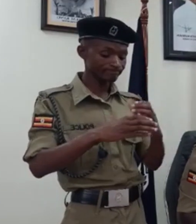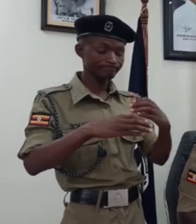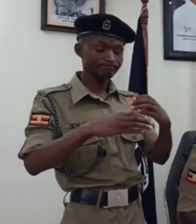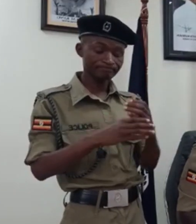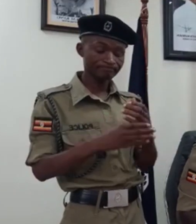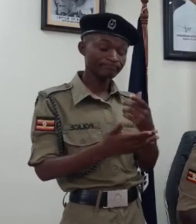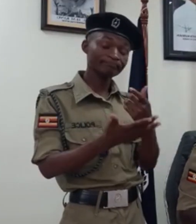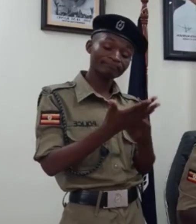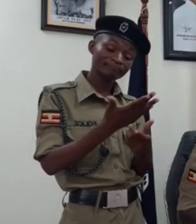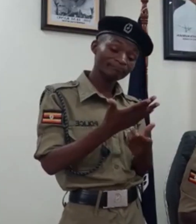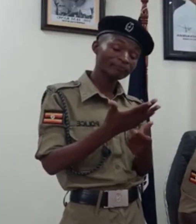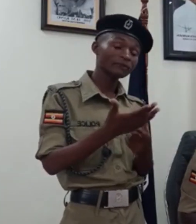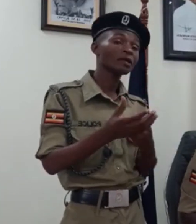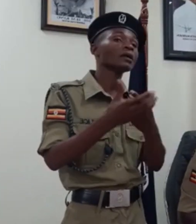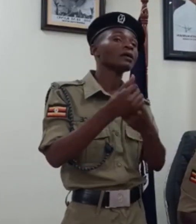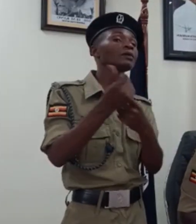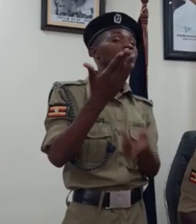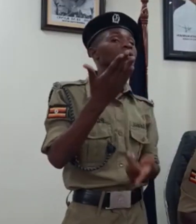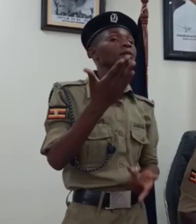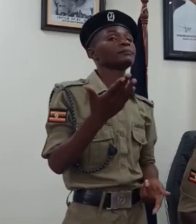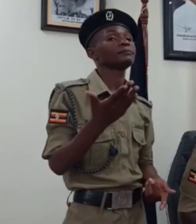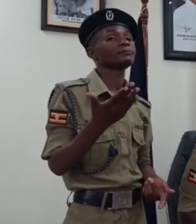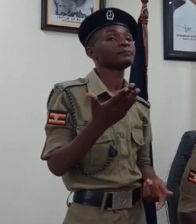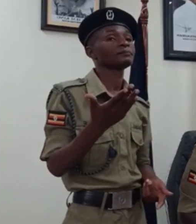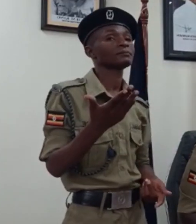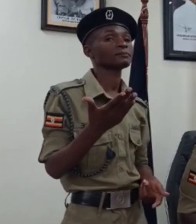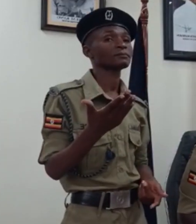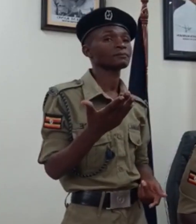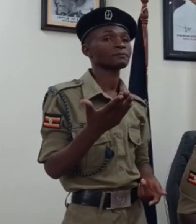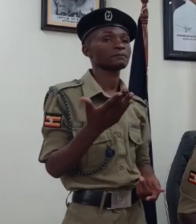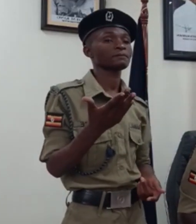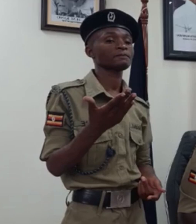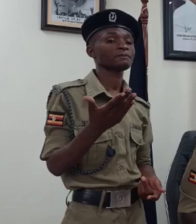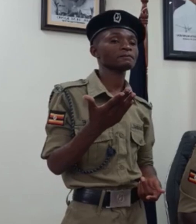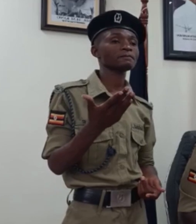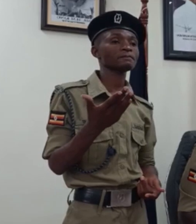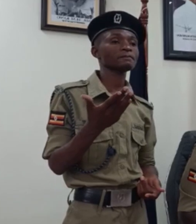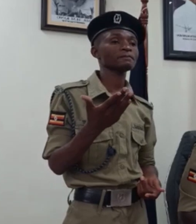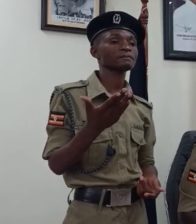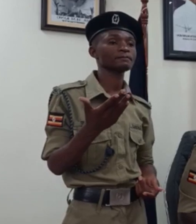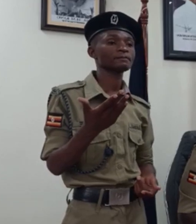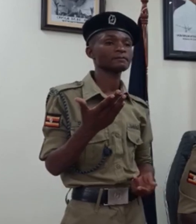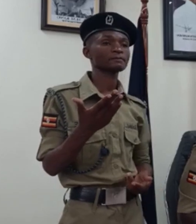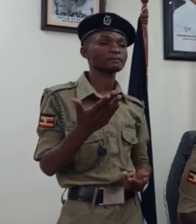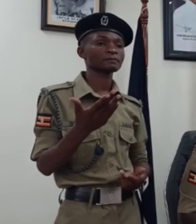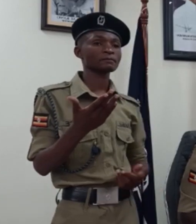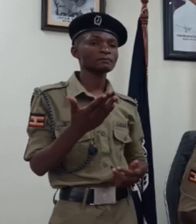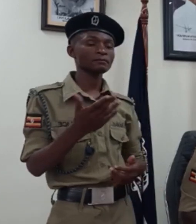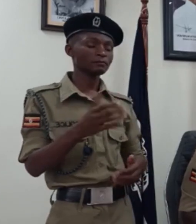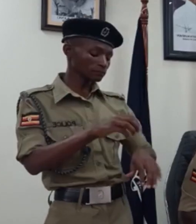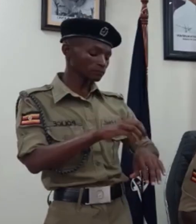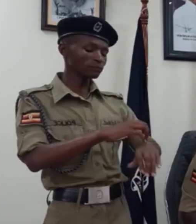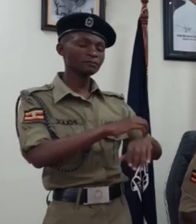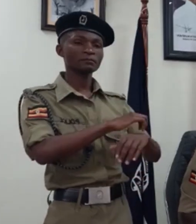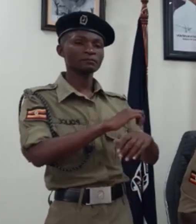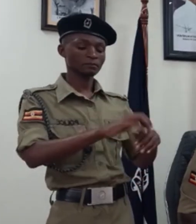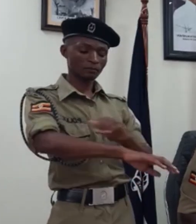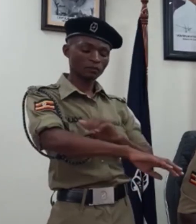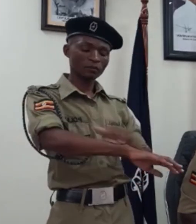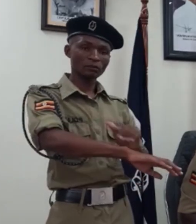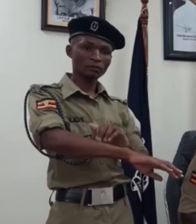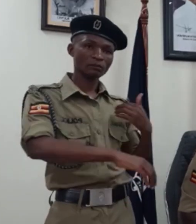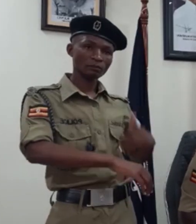yafiiridde awo mu makaage. mukwekebejja omulambo